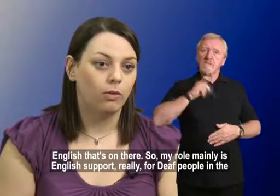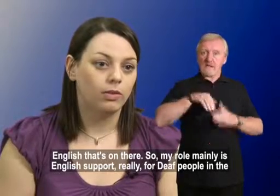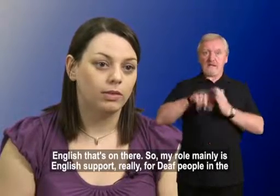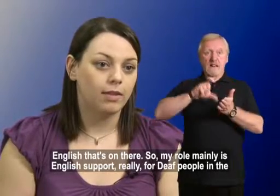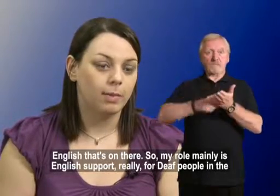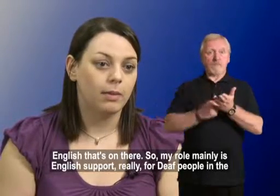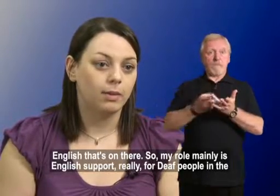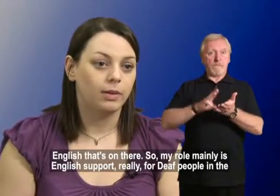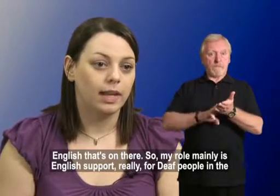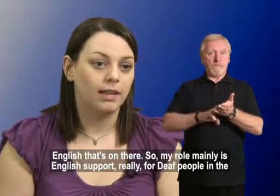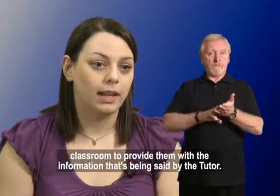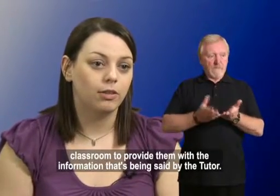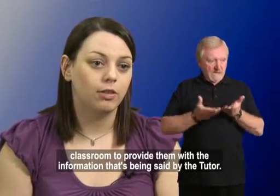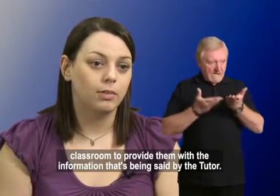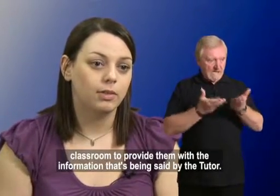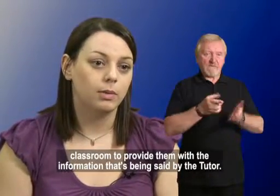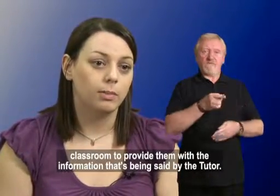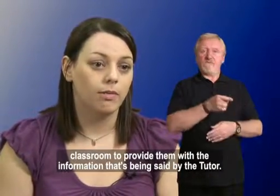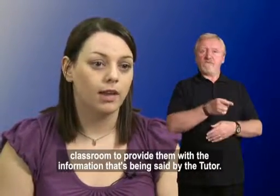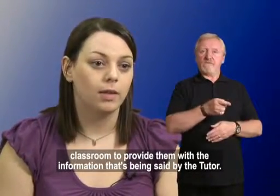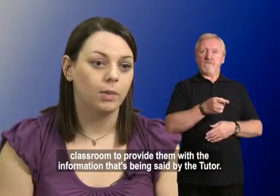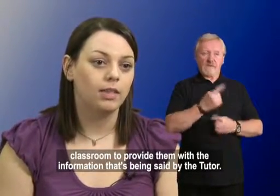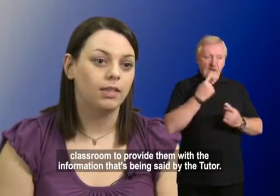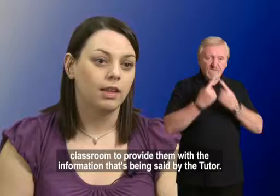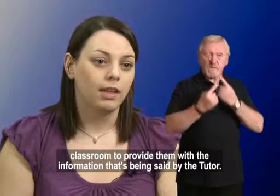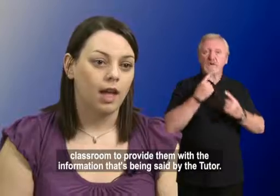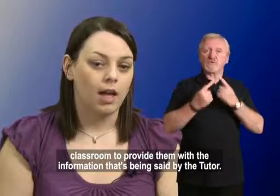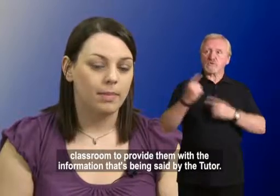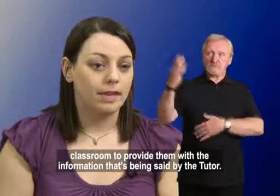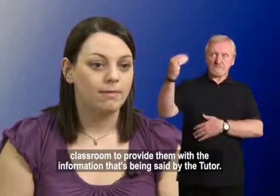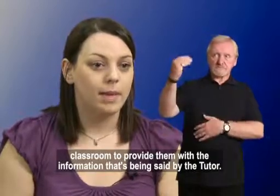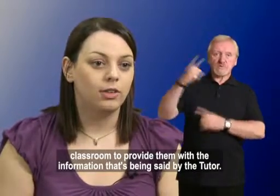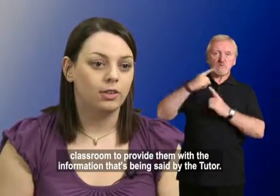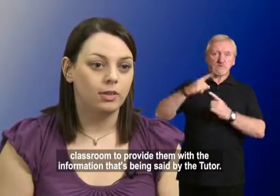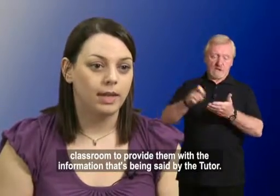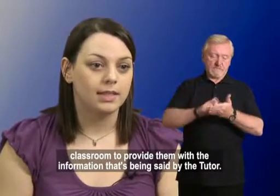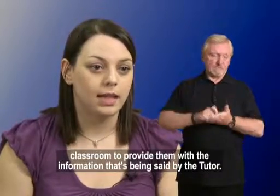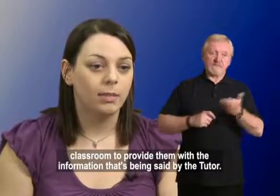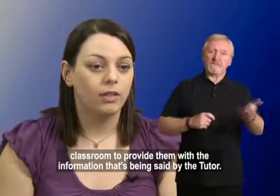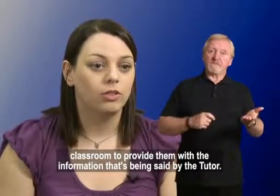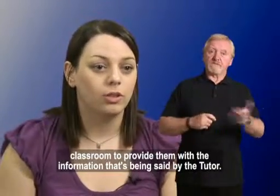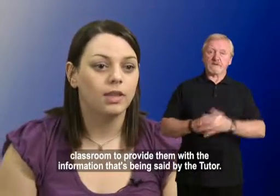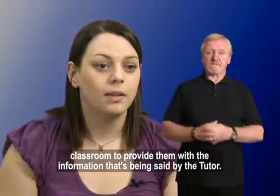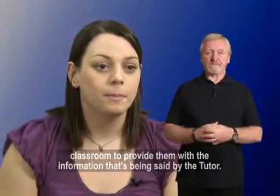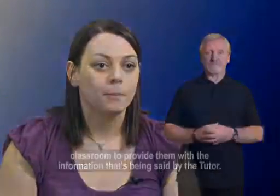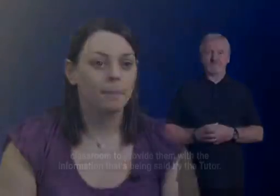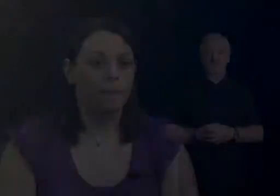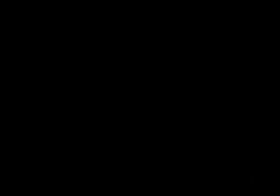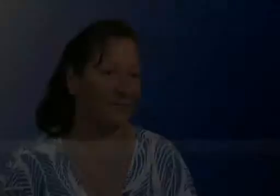really for deaf people in the classroom, to provide them with the information that's being said by the